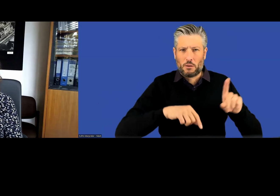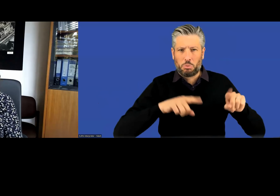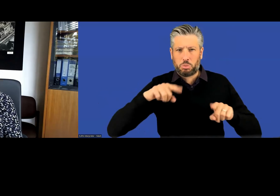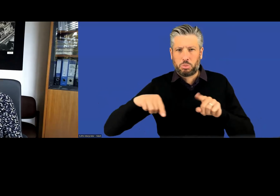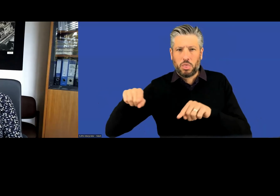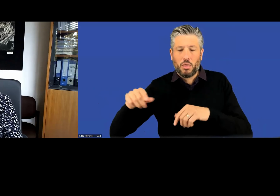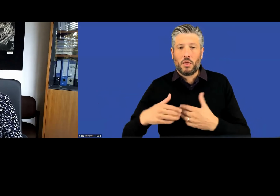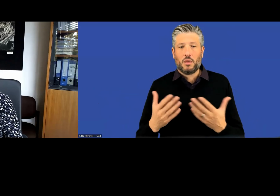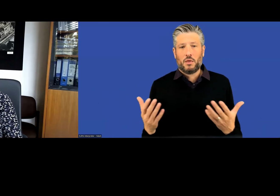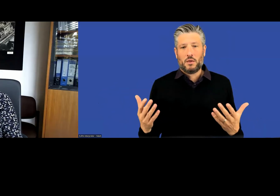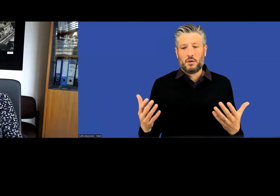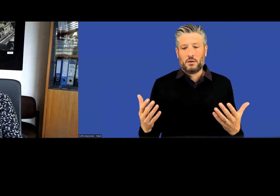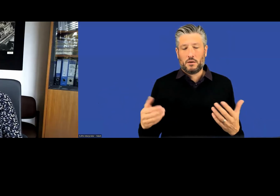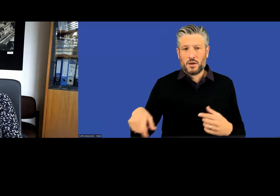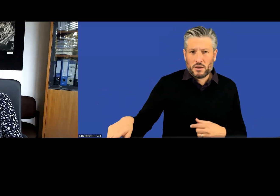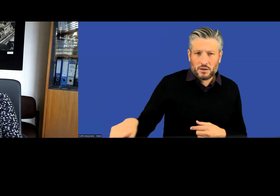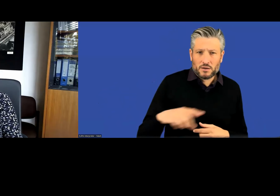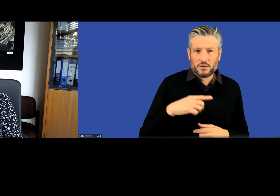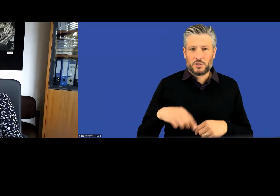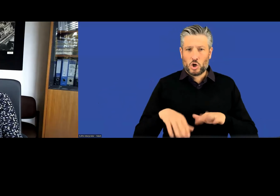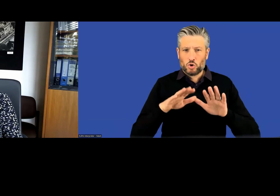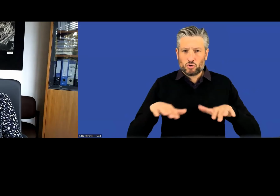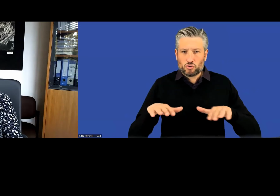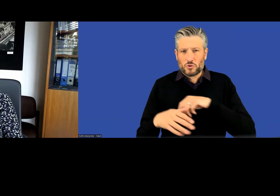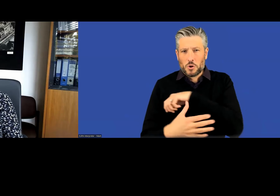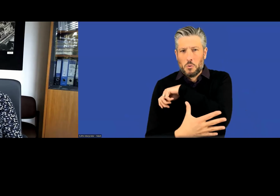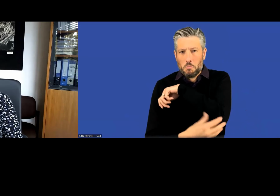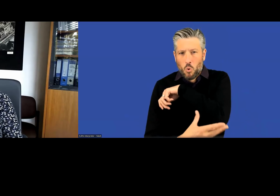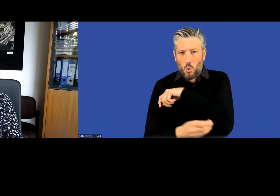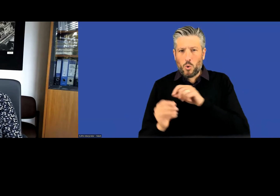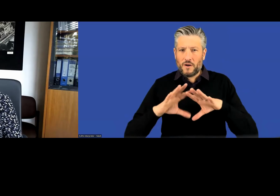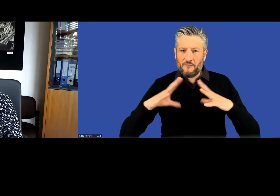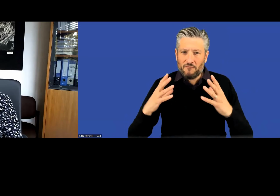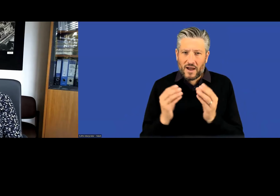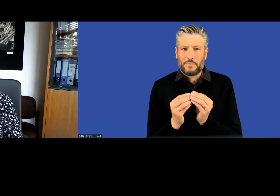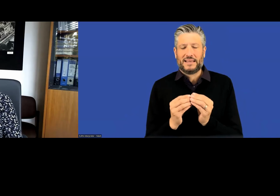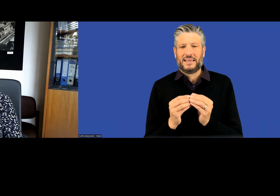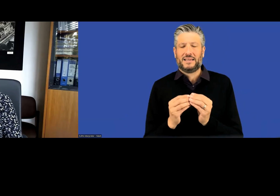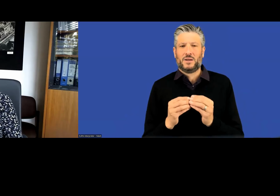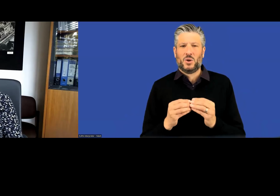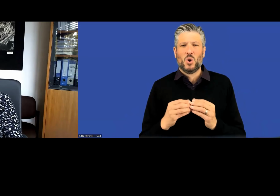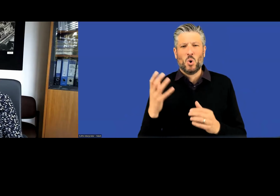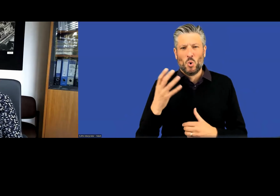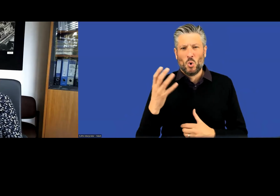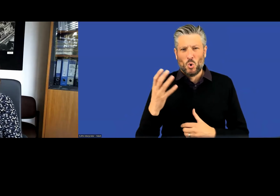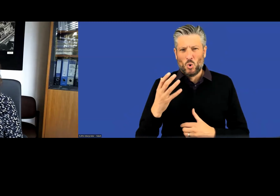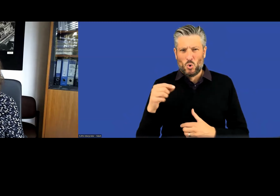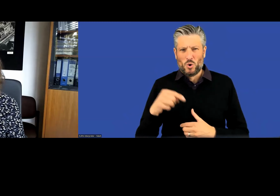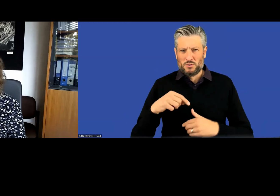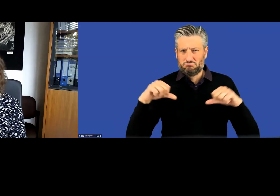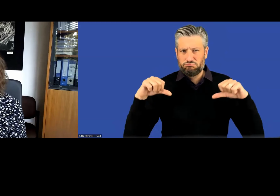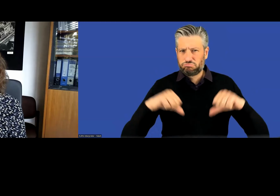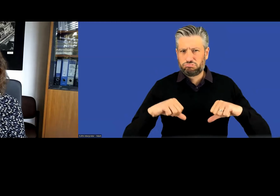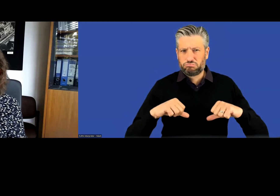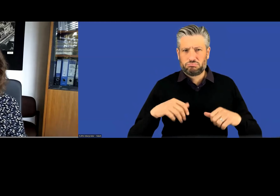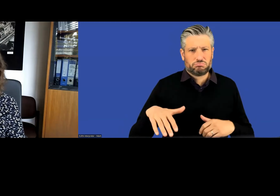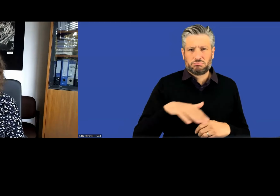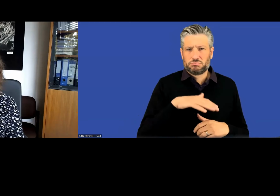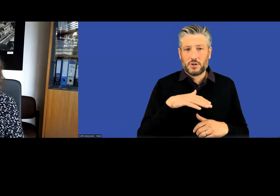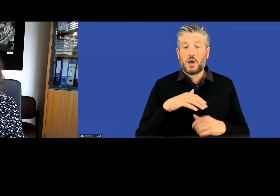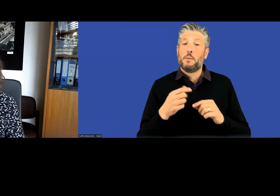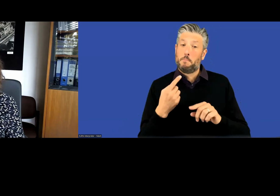parents, in poverty or in severe material deprivation are those most affected. And adults, of course,